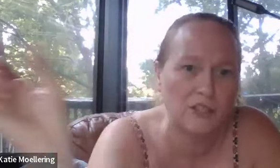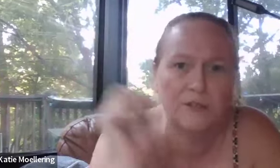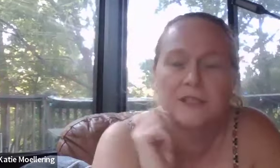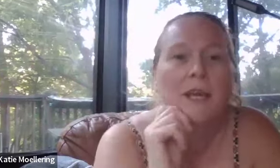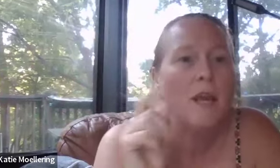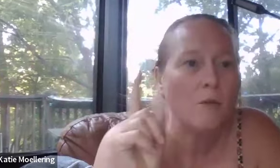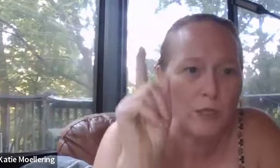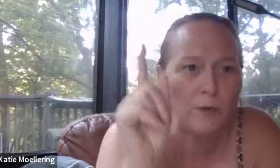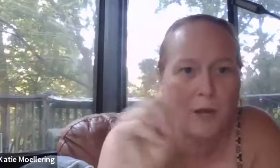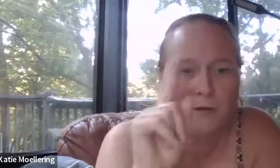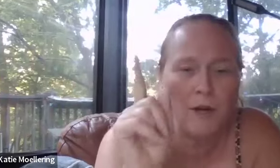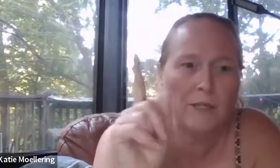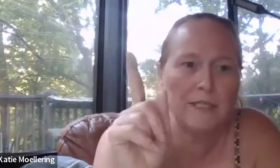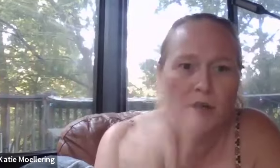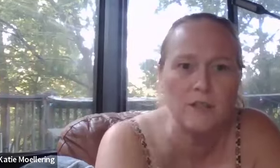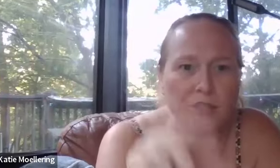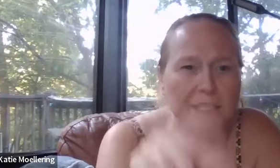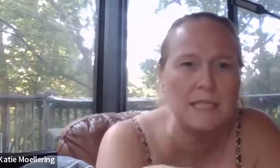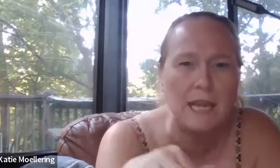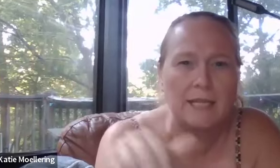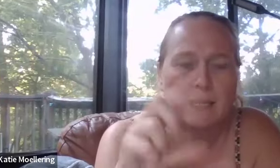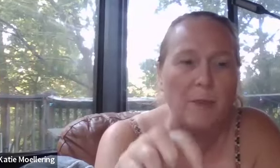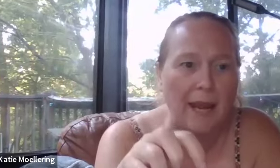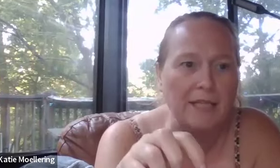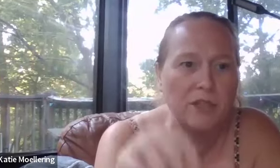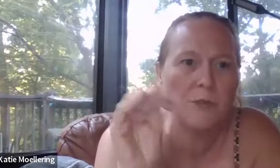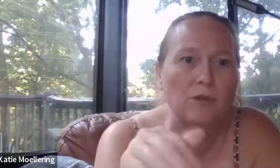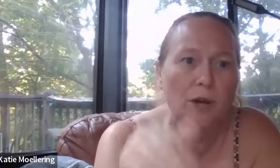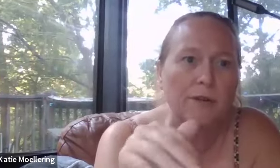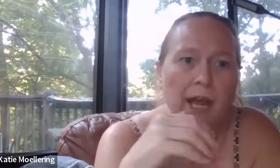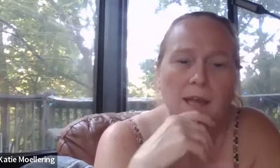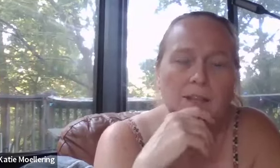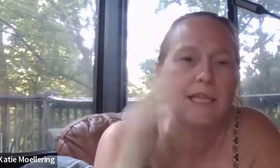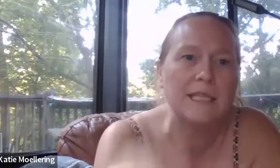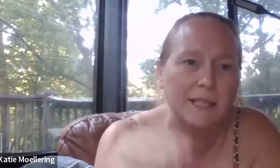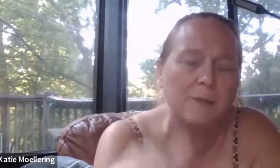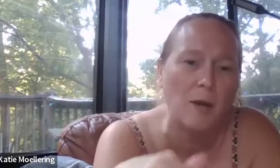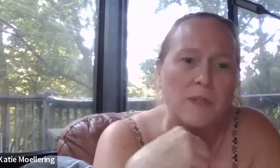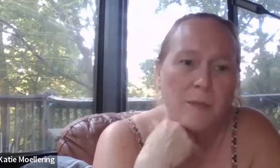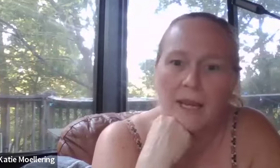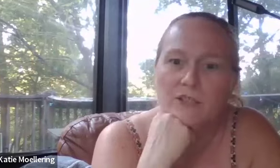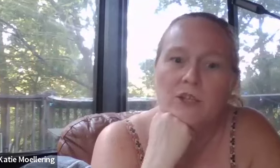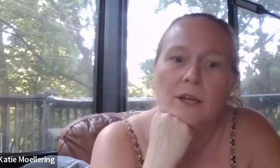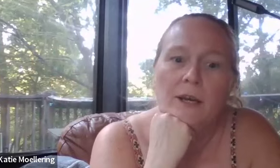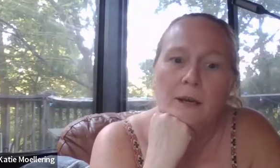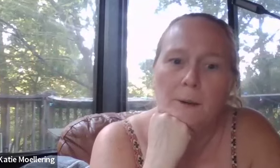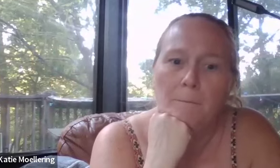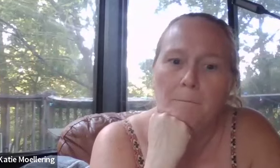children's. When you hover over adult, you should see an ASL page. And when you go to that, the link's at the bottom of the page.